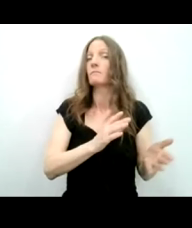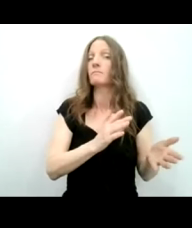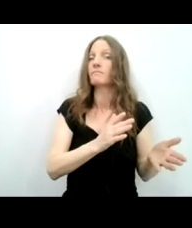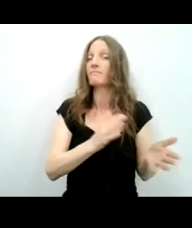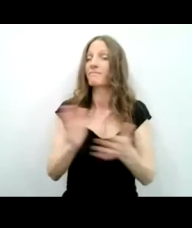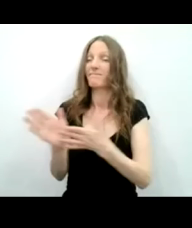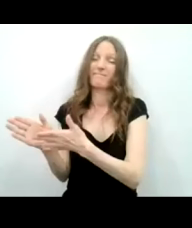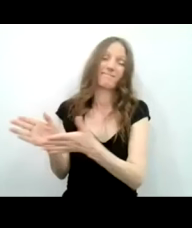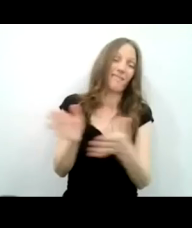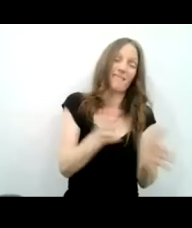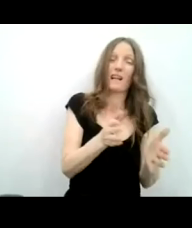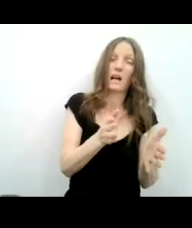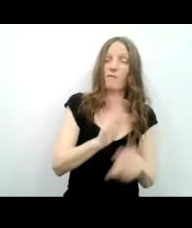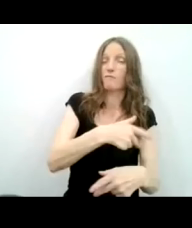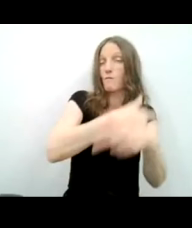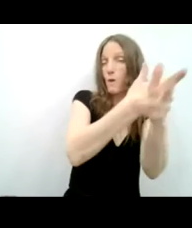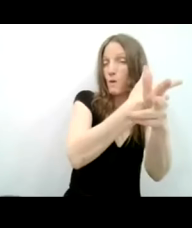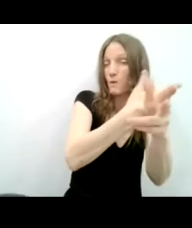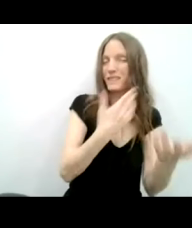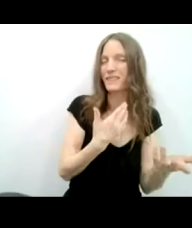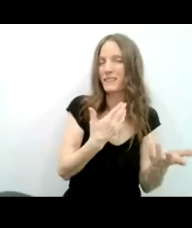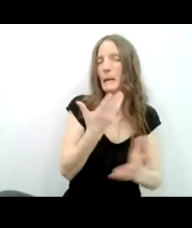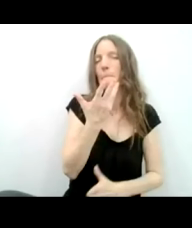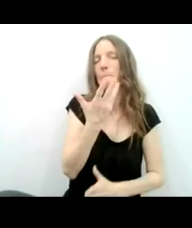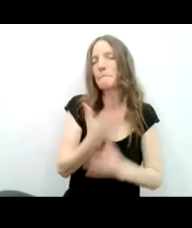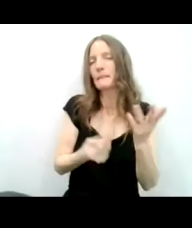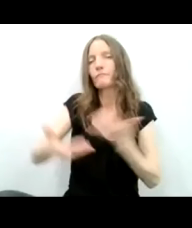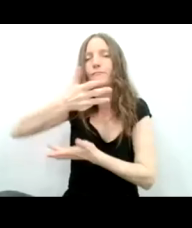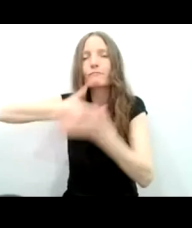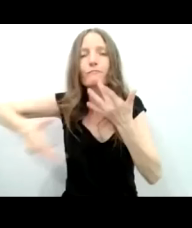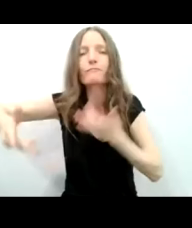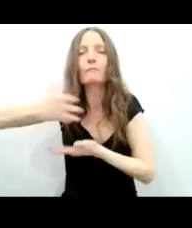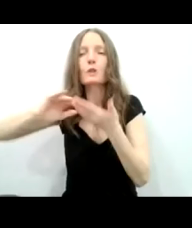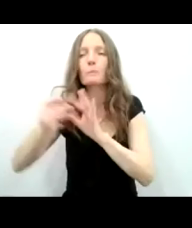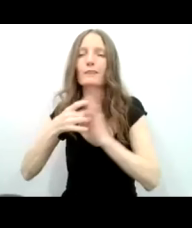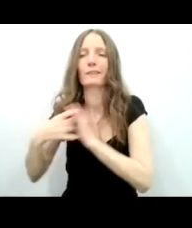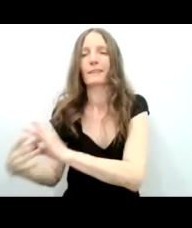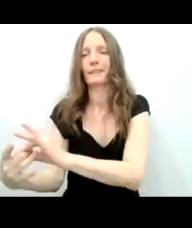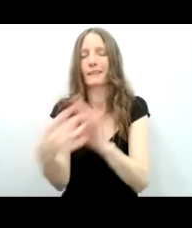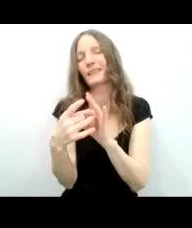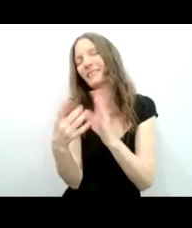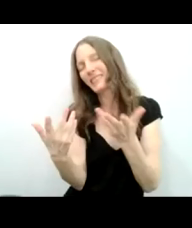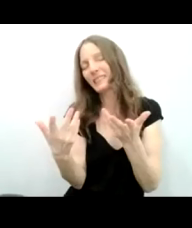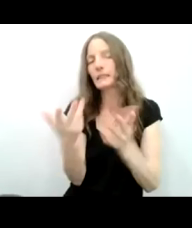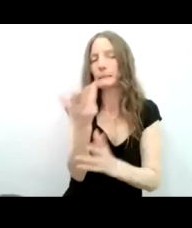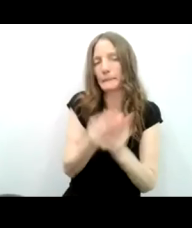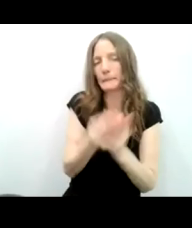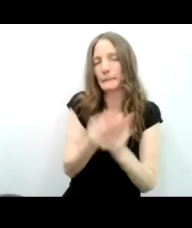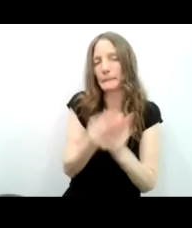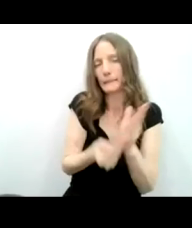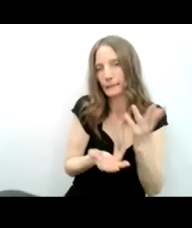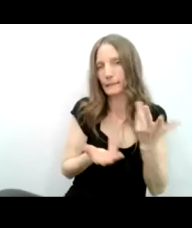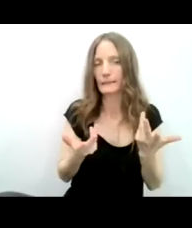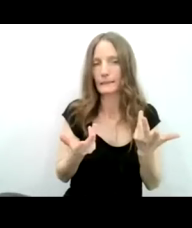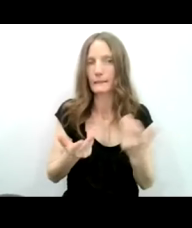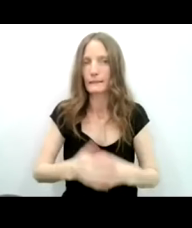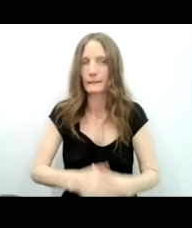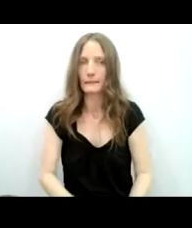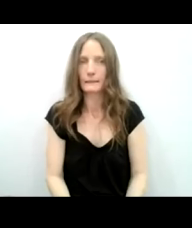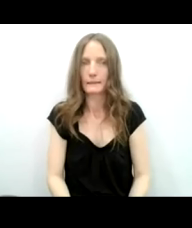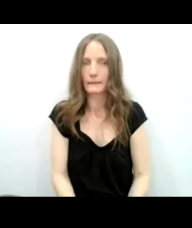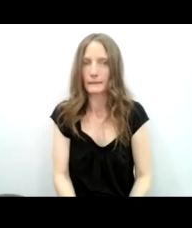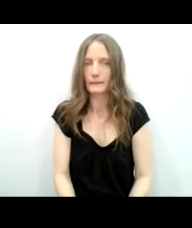that social community aspect that we might expect from an in-classroom experience, and that's why I'm a big believer in